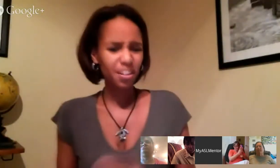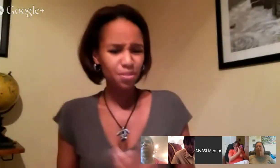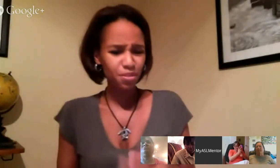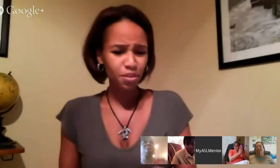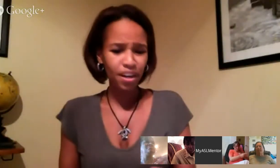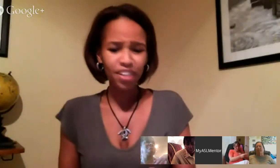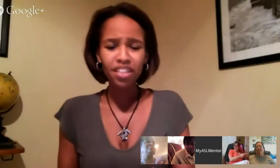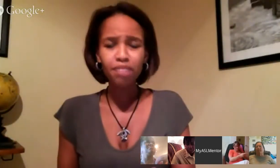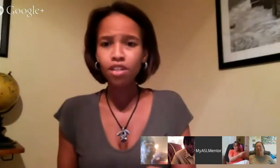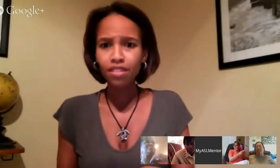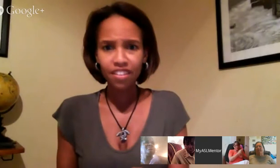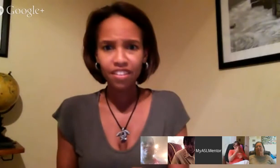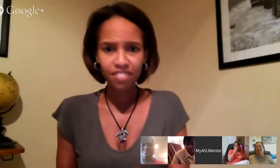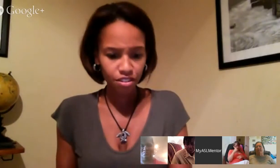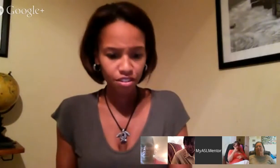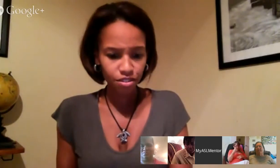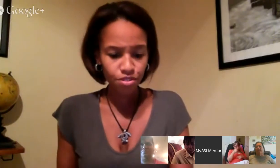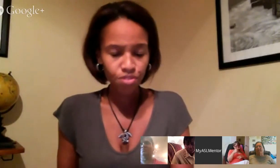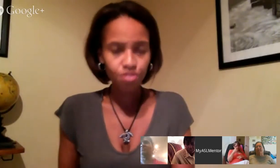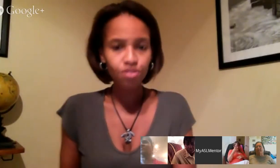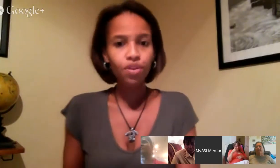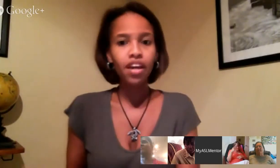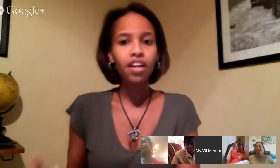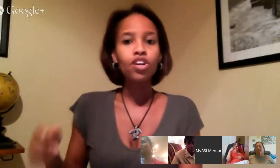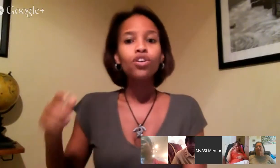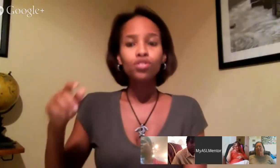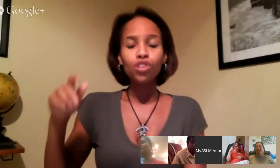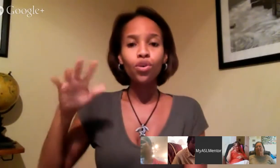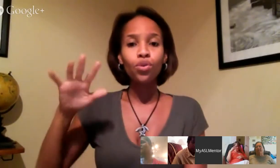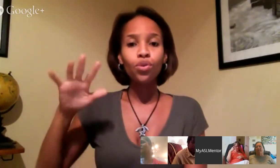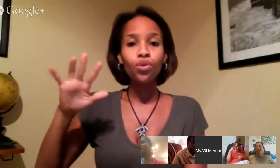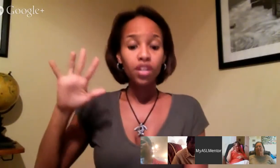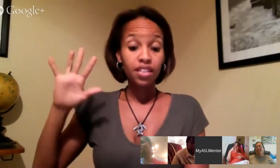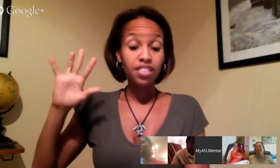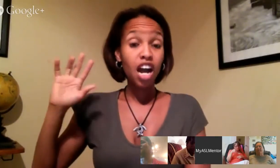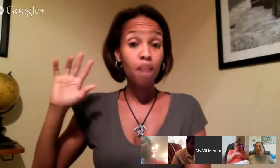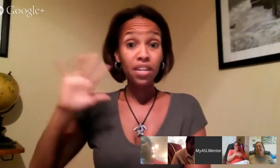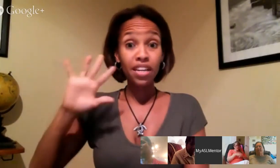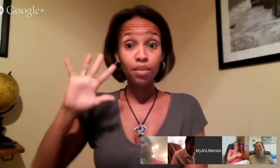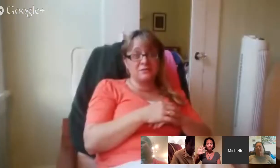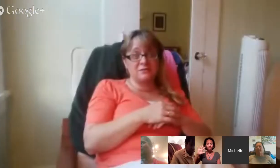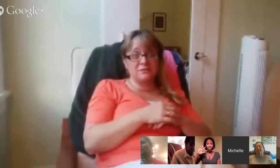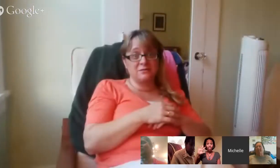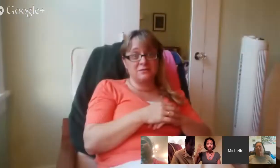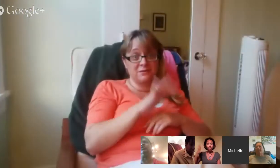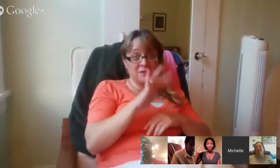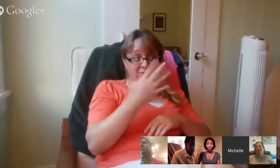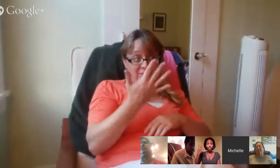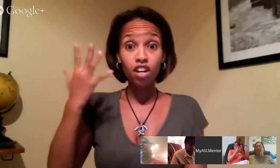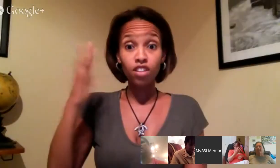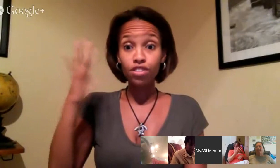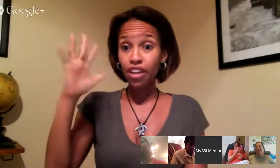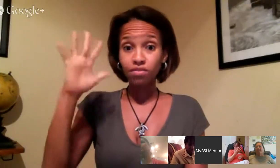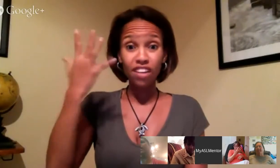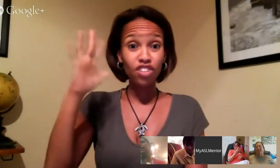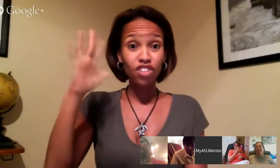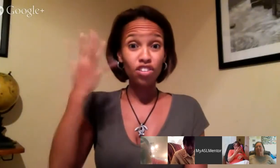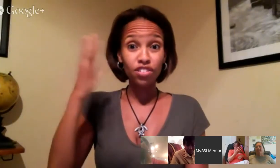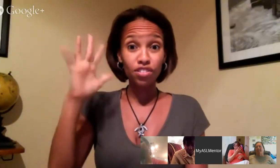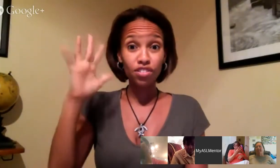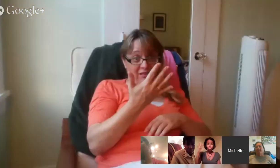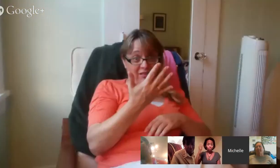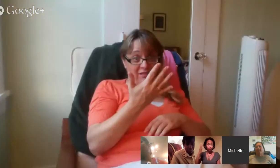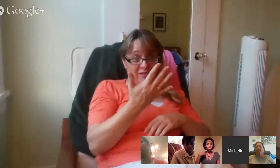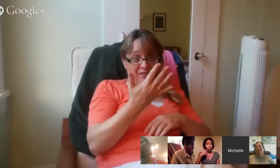you're like, well, why do you need to borrow my $5? Okay. So the topic, we're talking about this $5, right?